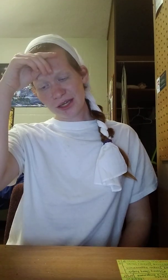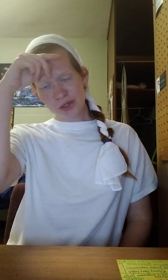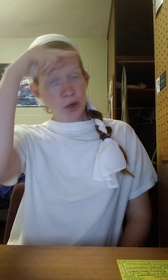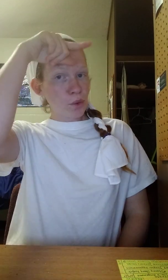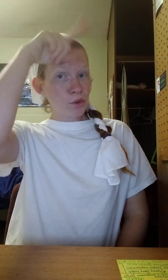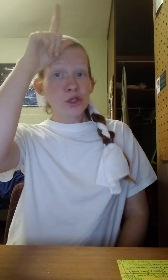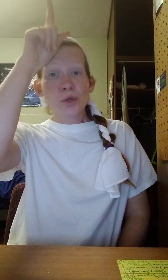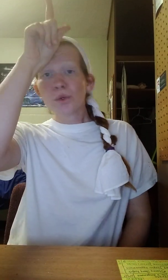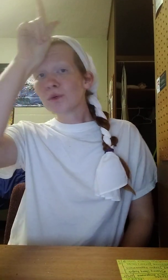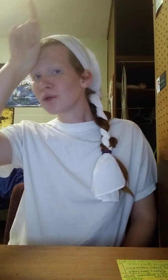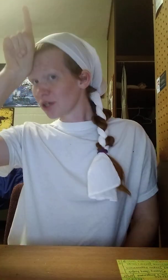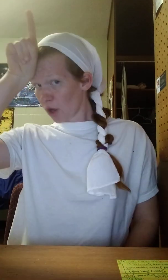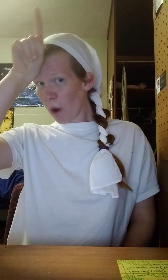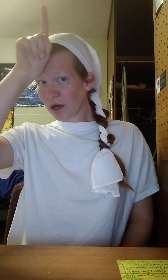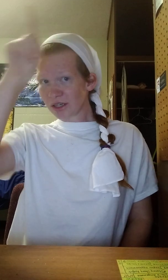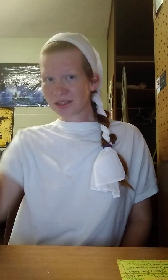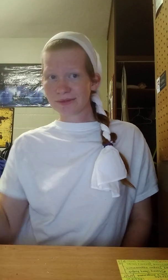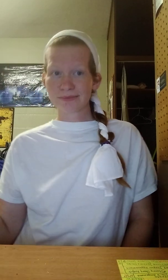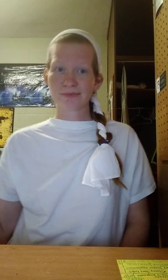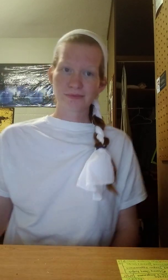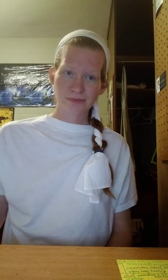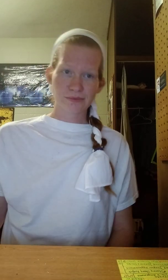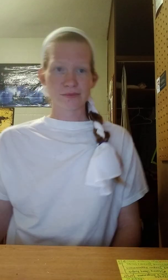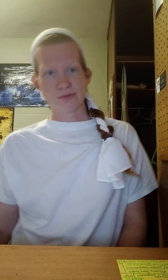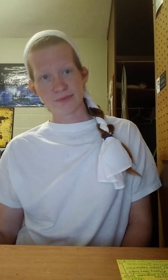no unicorn.